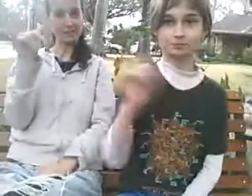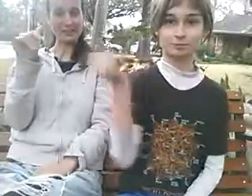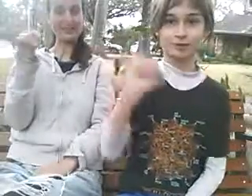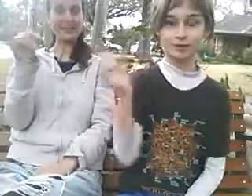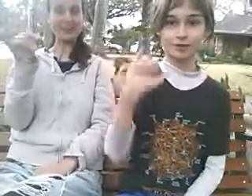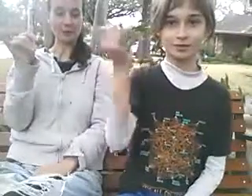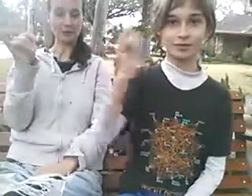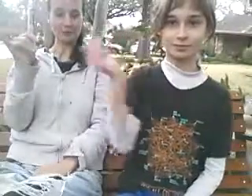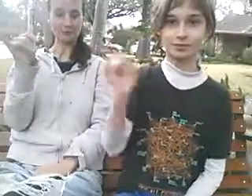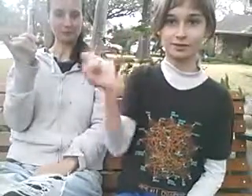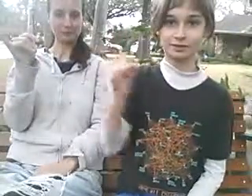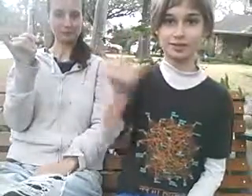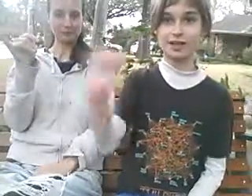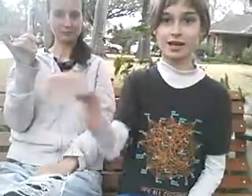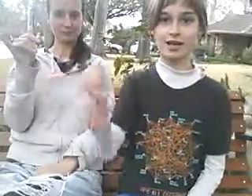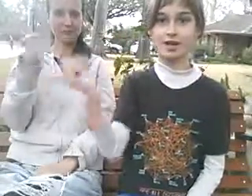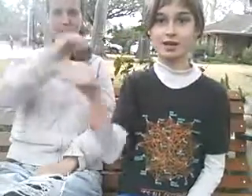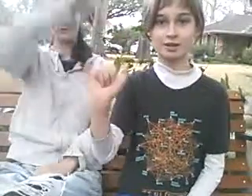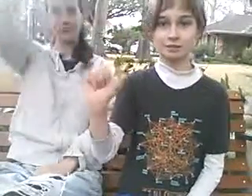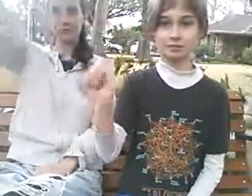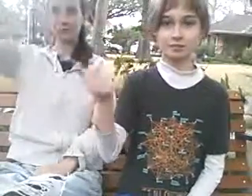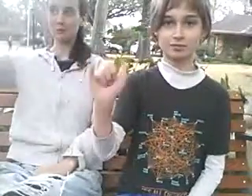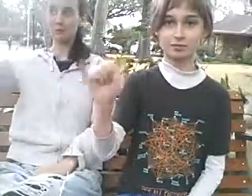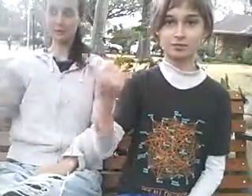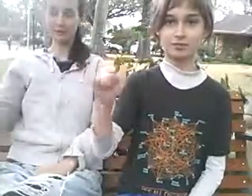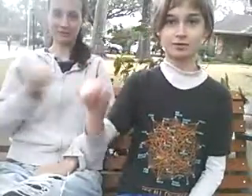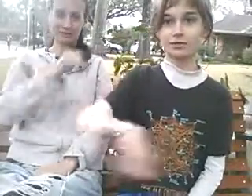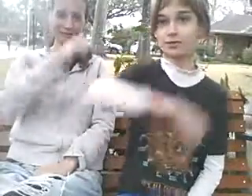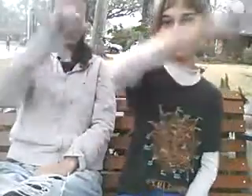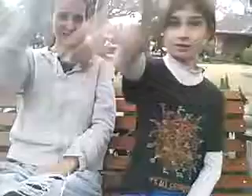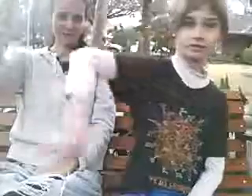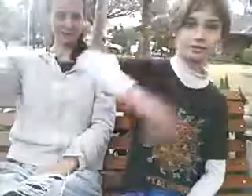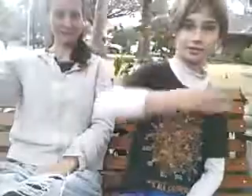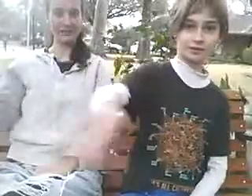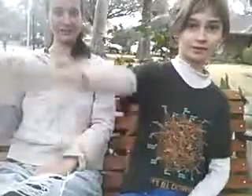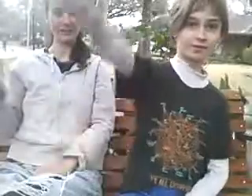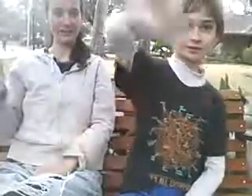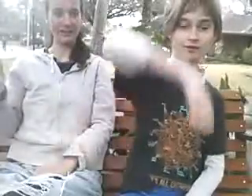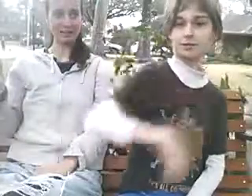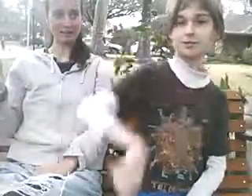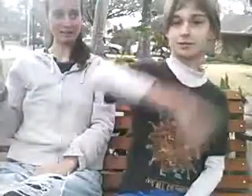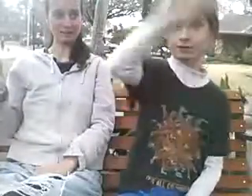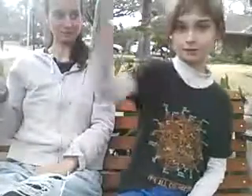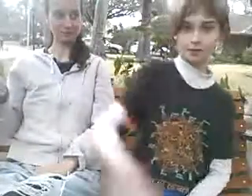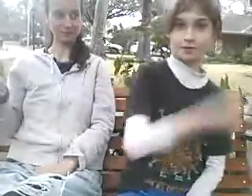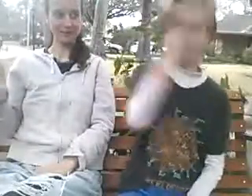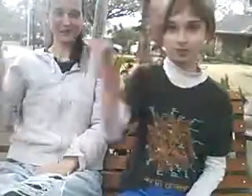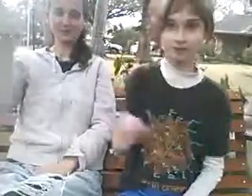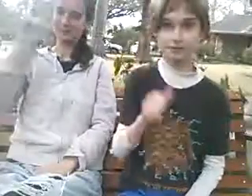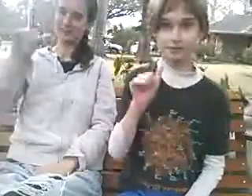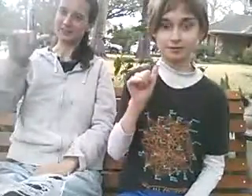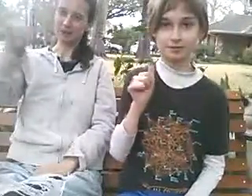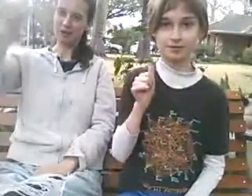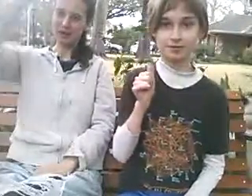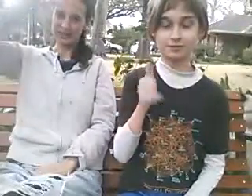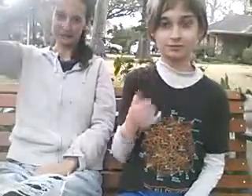means yellow. Yellow. If you move it all around, it means play. If you take the Y and you put